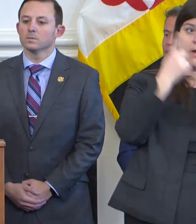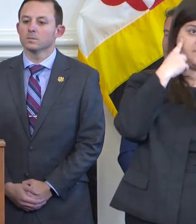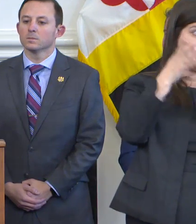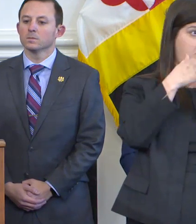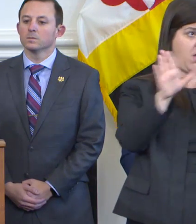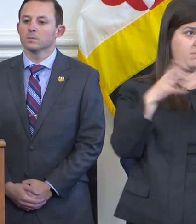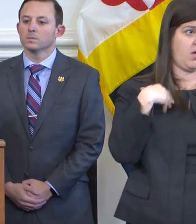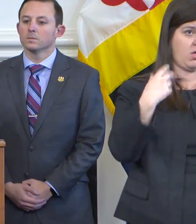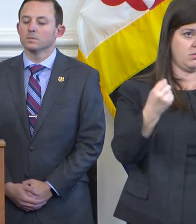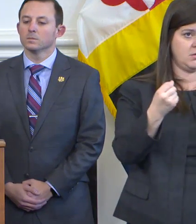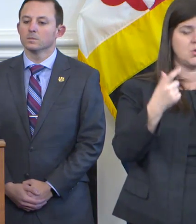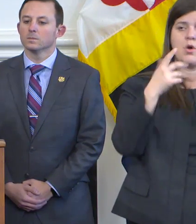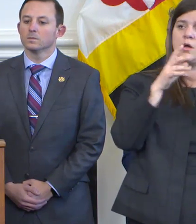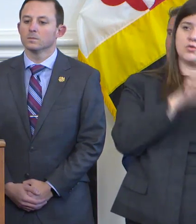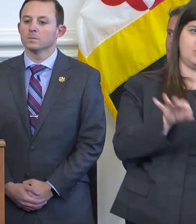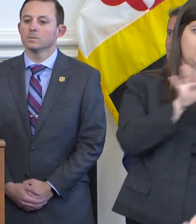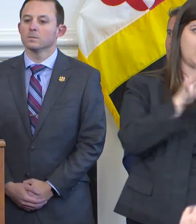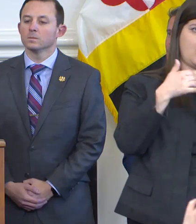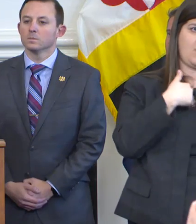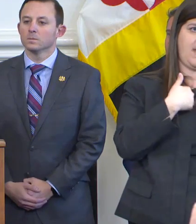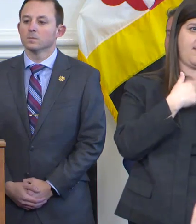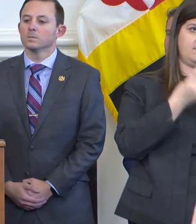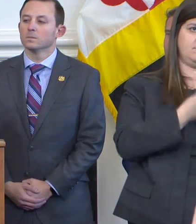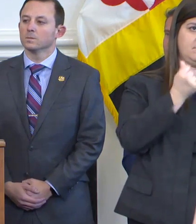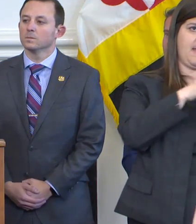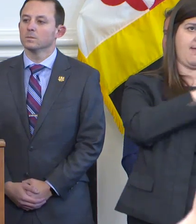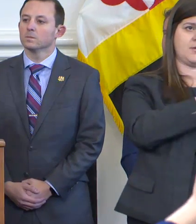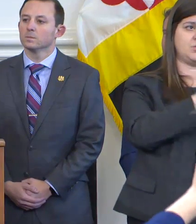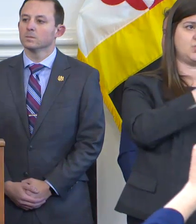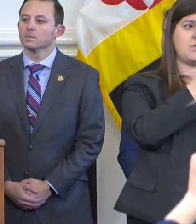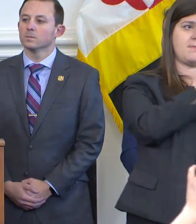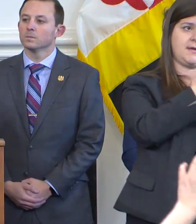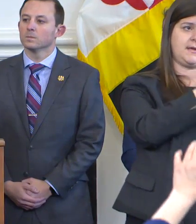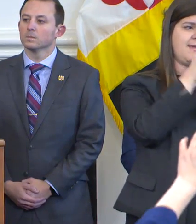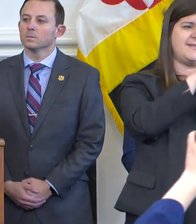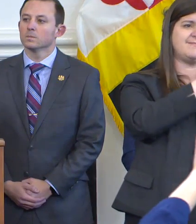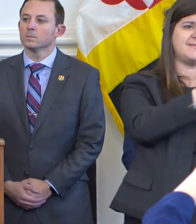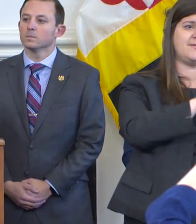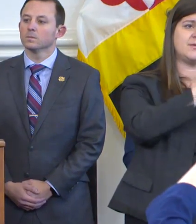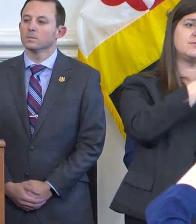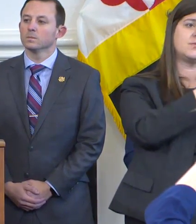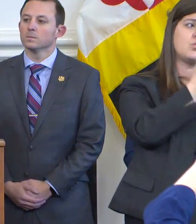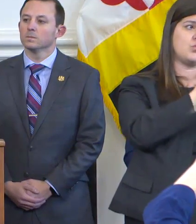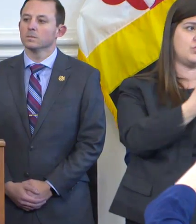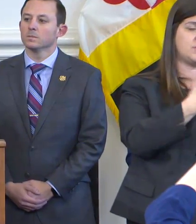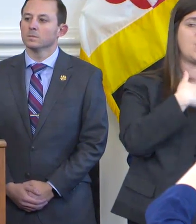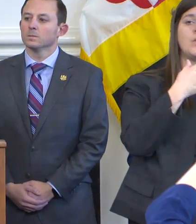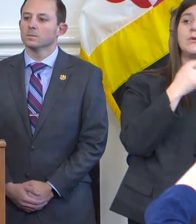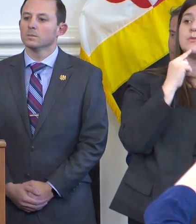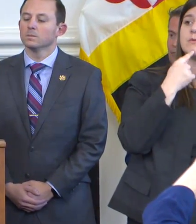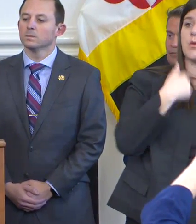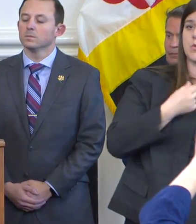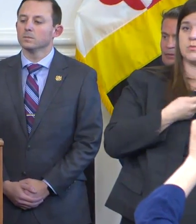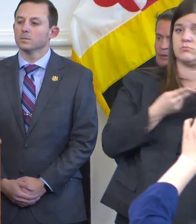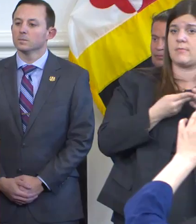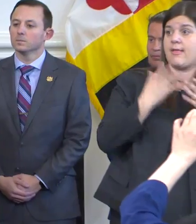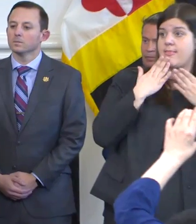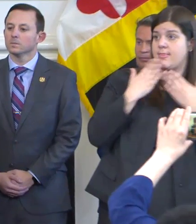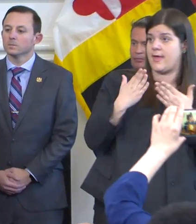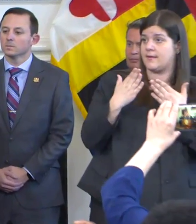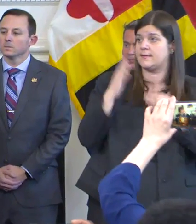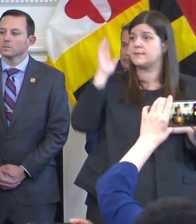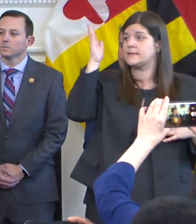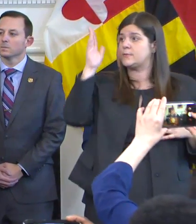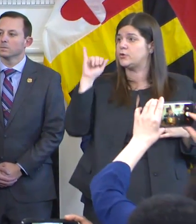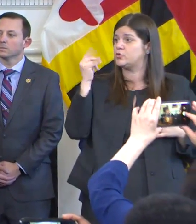immediately access these resources. And I want to sincerely thank Speaker Jones and President Ferguson and all the